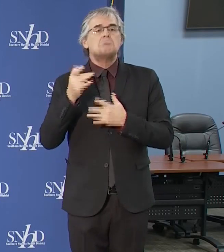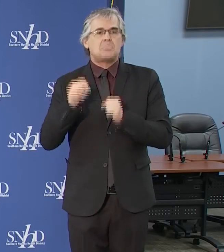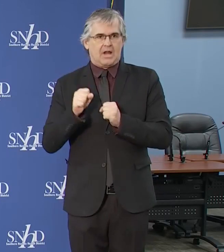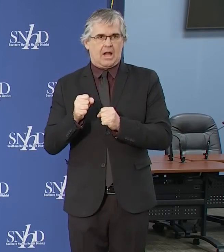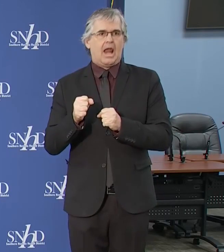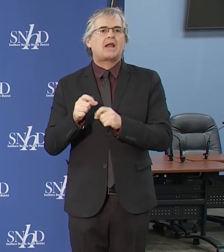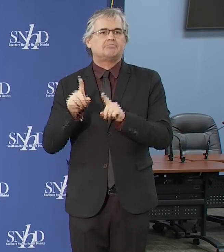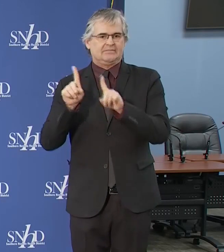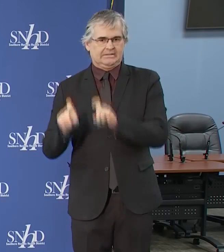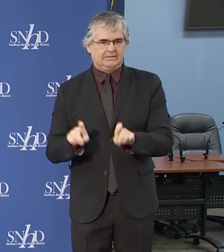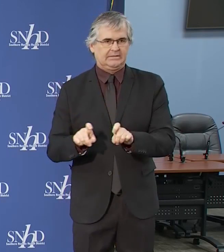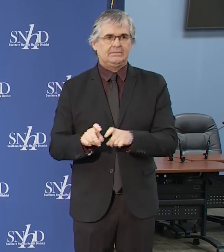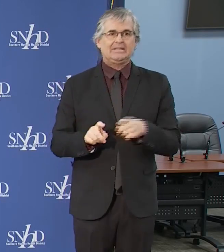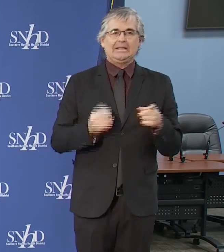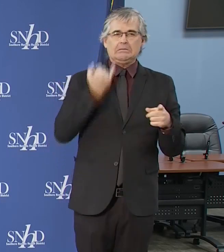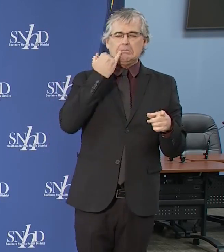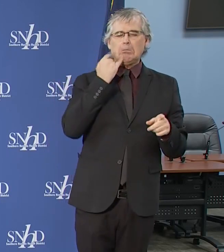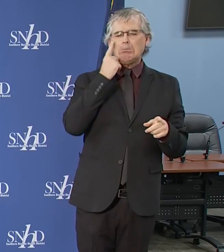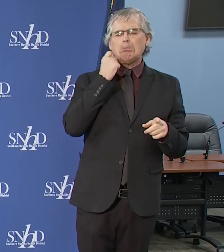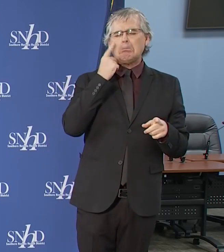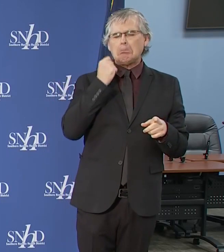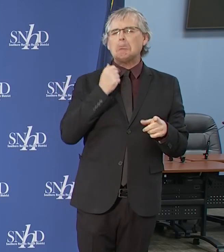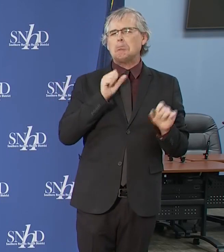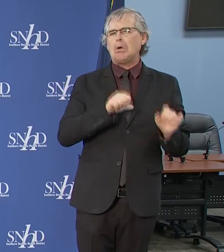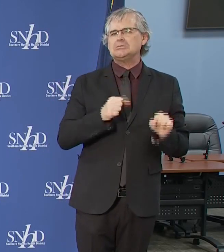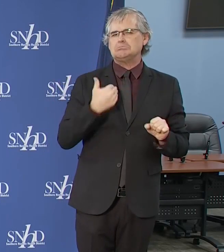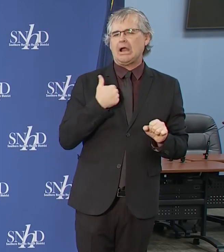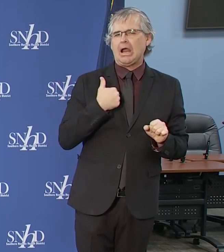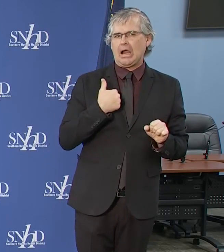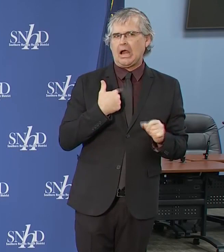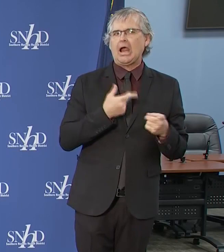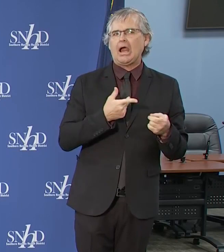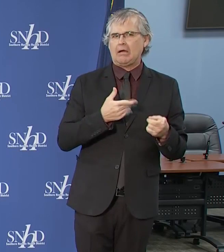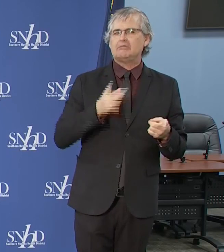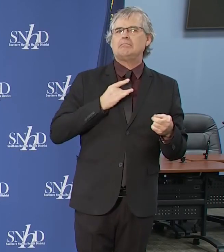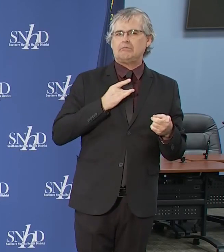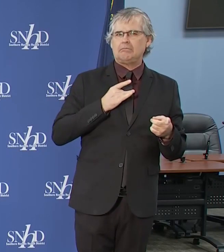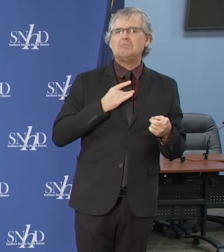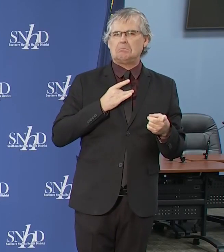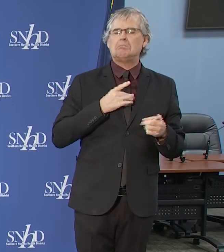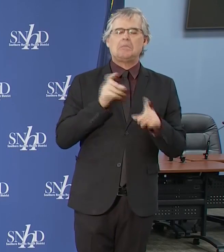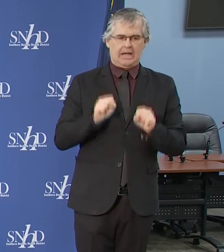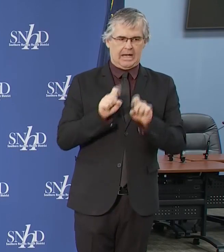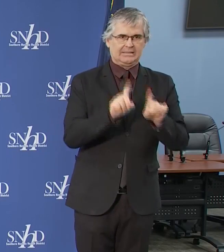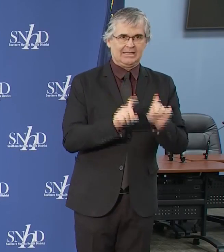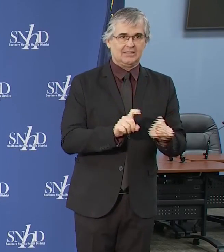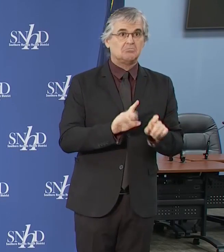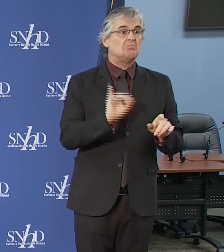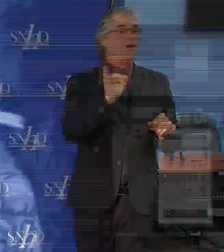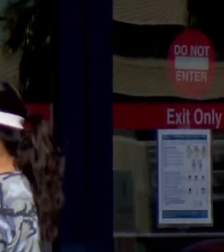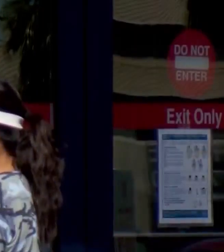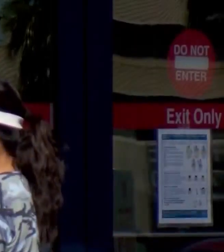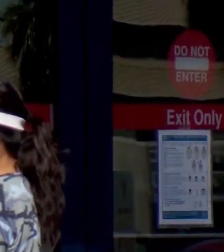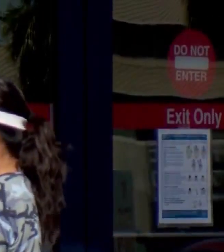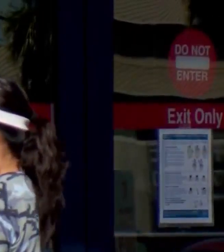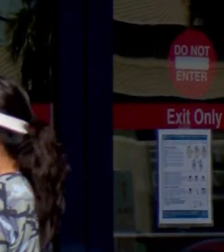contact with a case of COVID can be tested. And those that have no suspicion or symptoms can also be